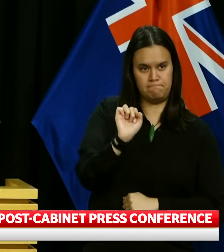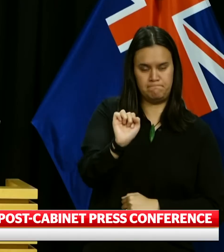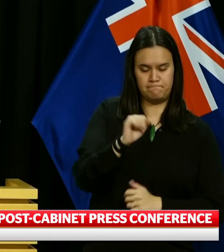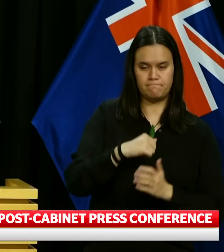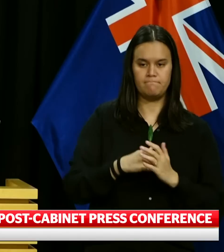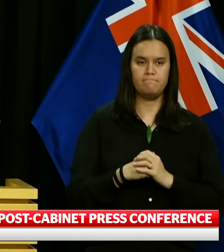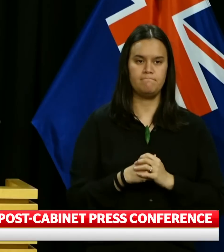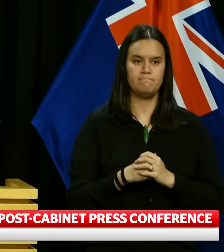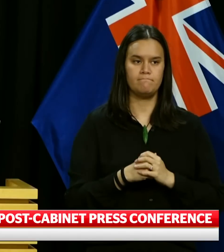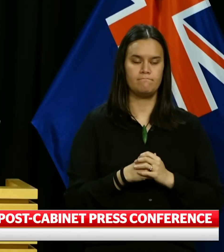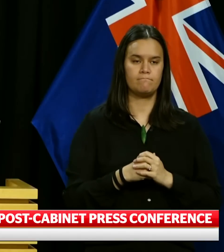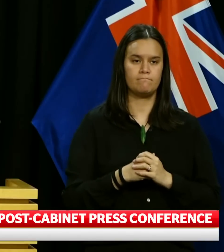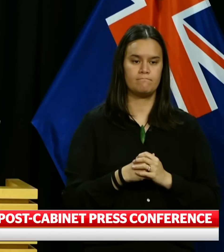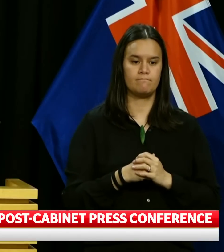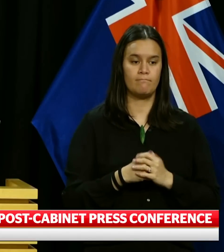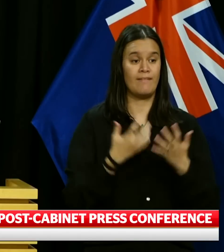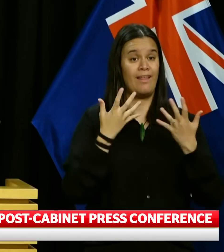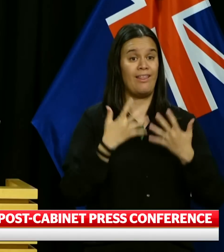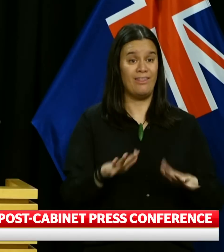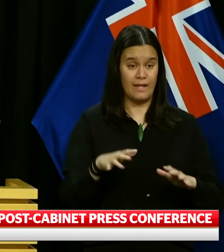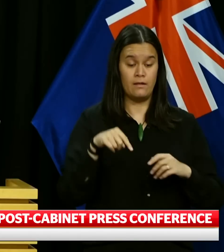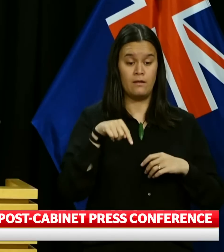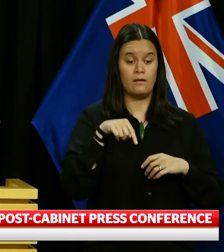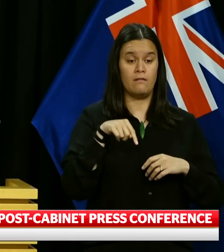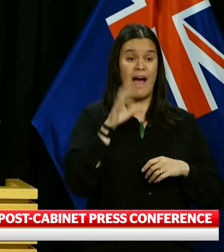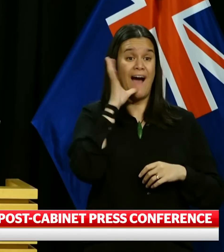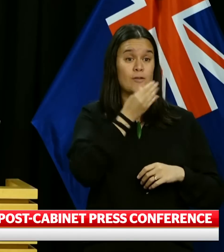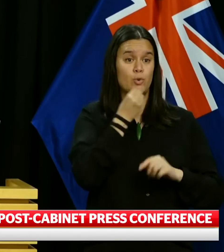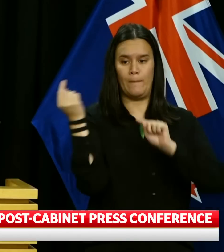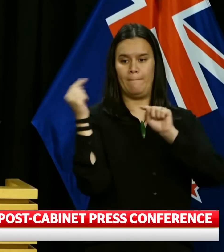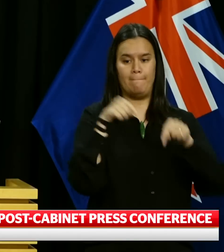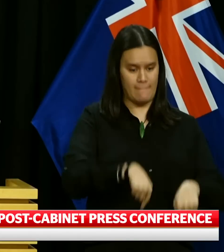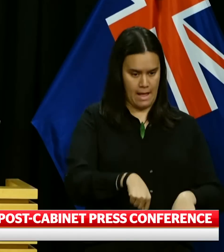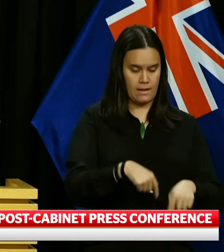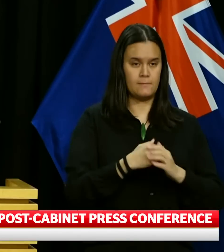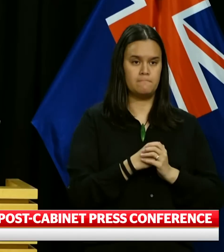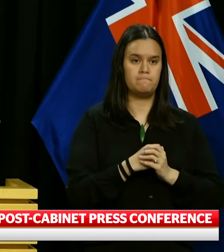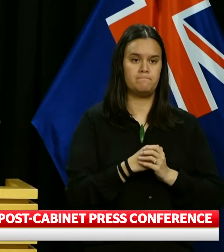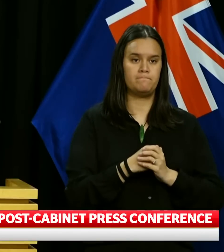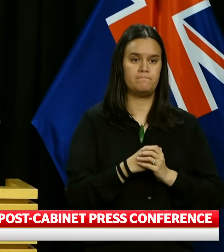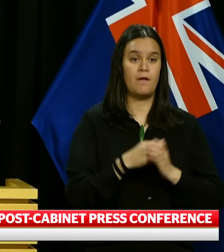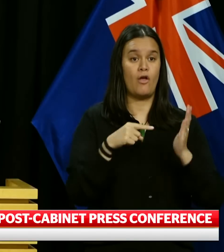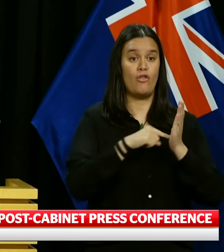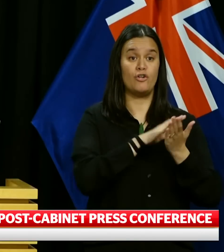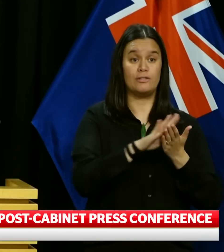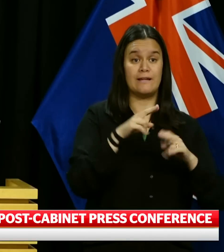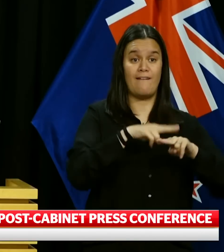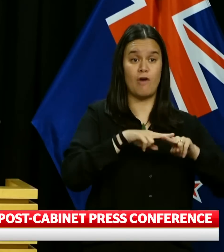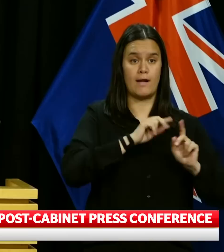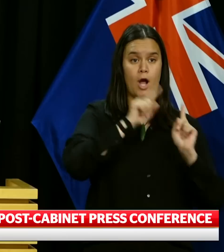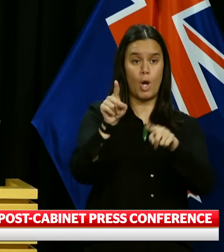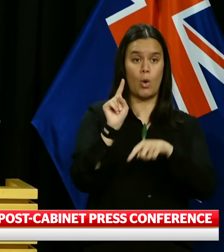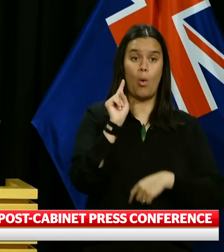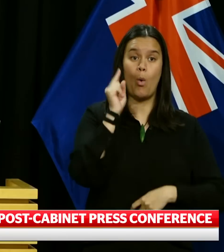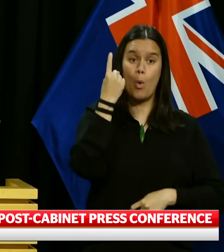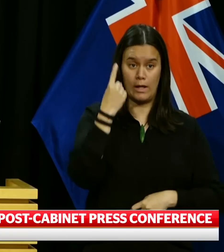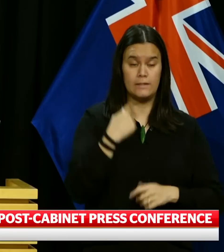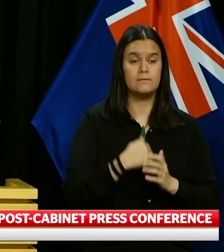and tactical training. I'll then be back in here for question time in the afternoon. On Thursday and Friday I'm in